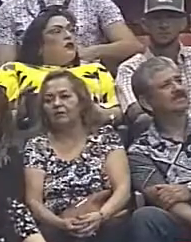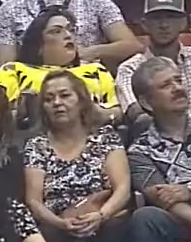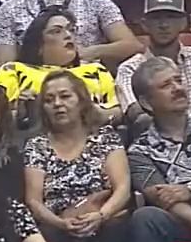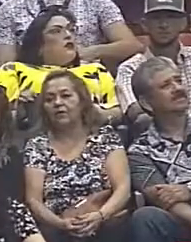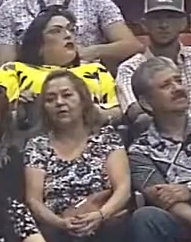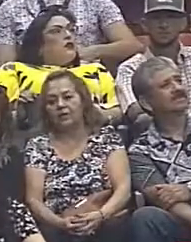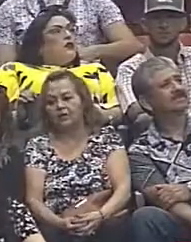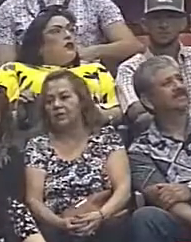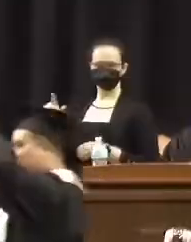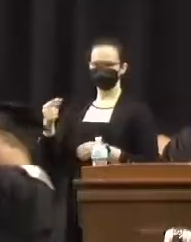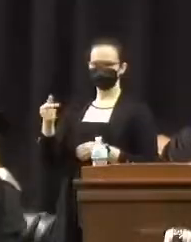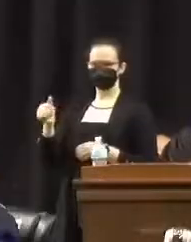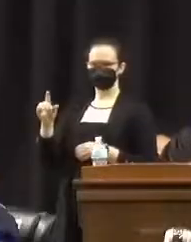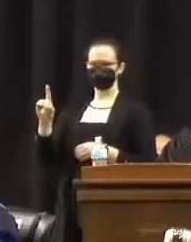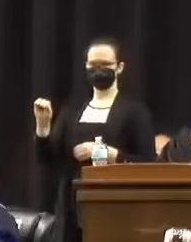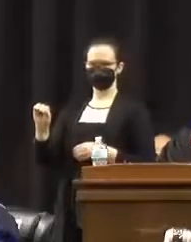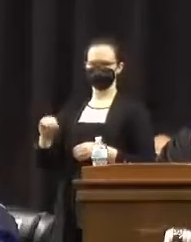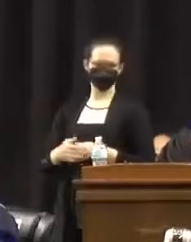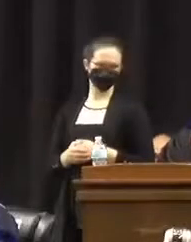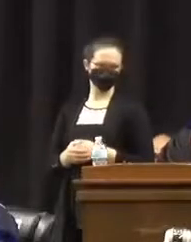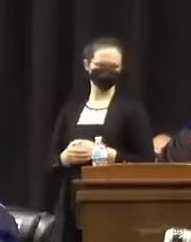Johan Delgado.